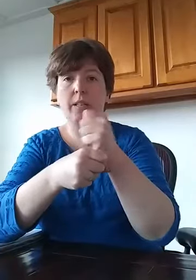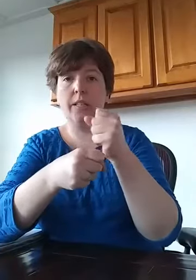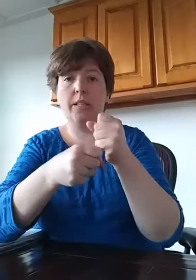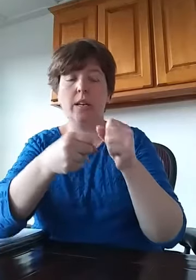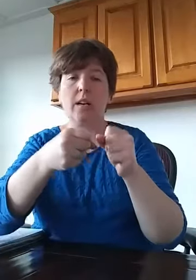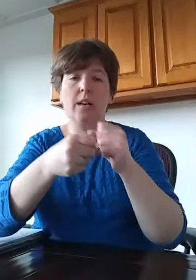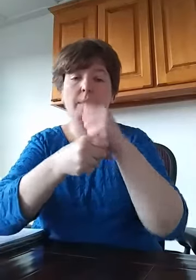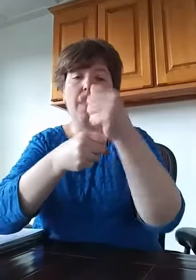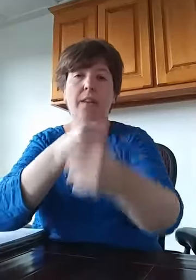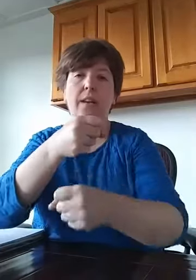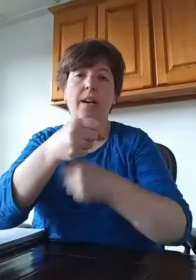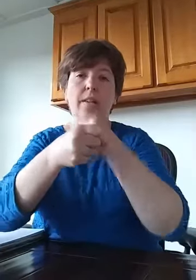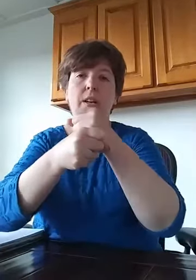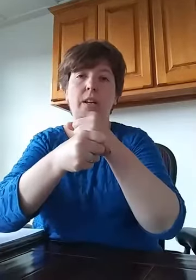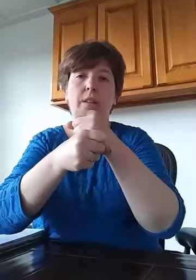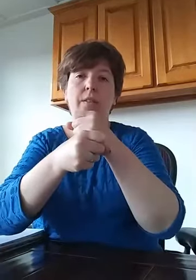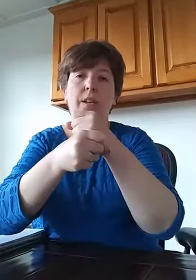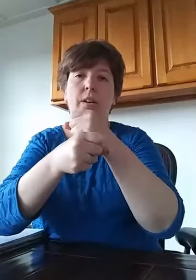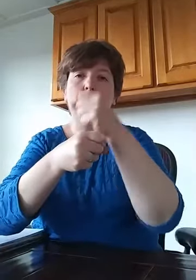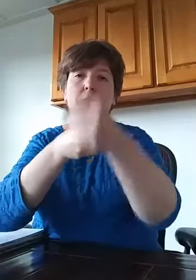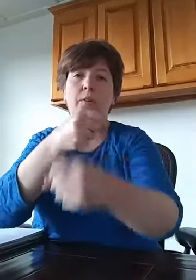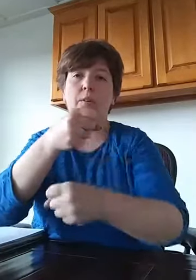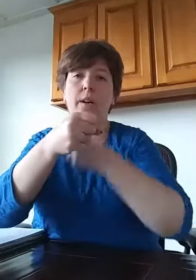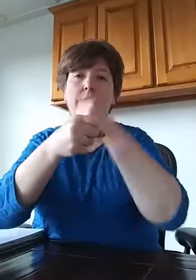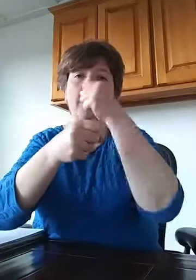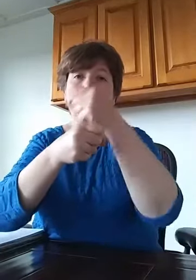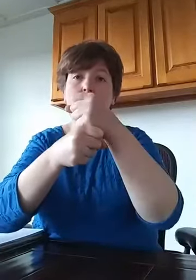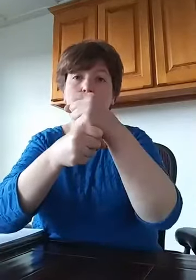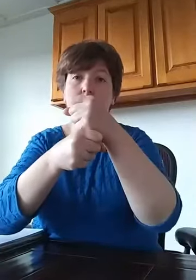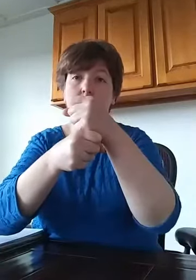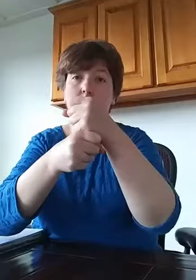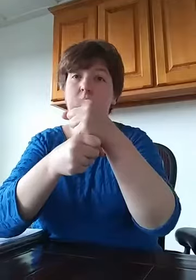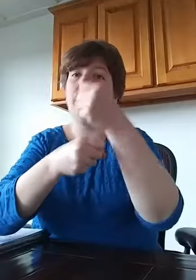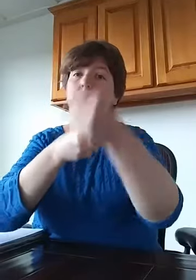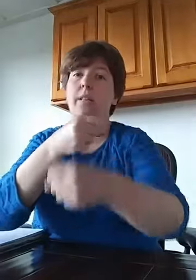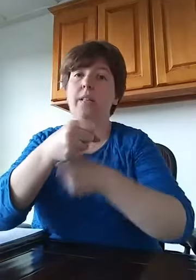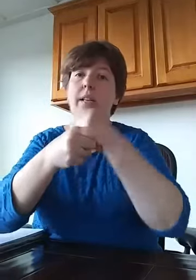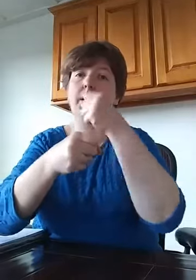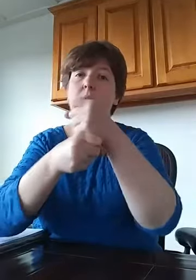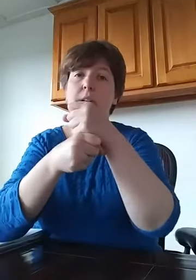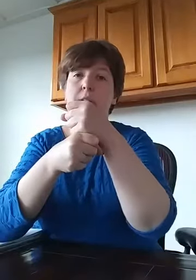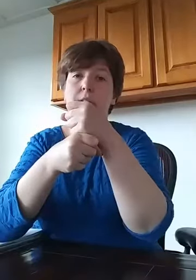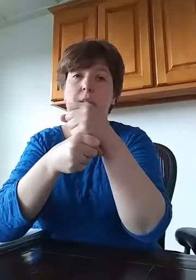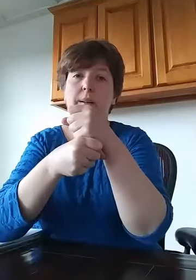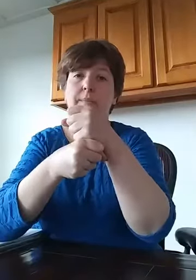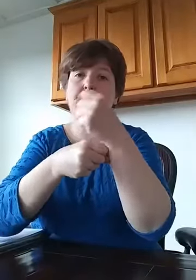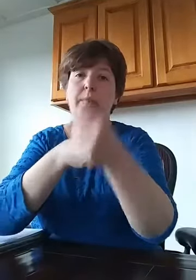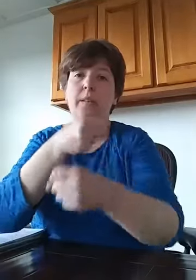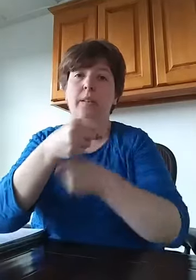It's I think of the earth going around the sun. It takes a whole year to do that.